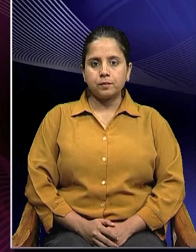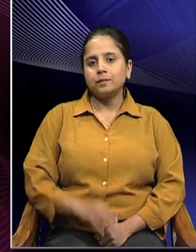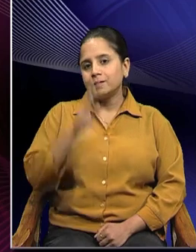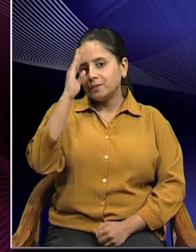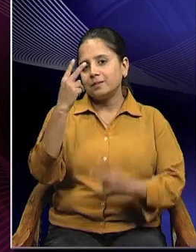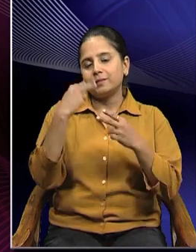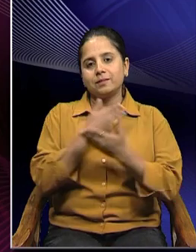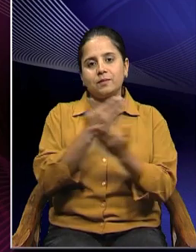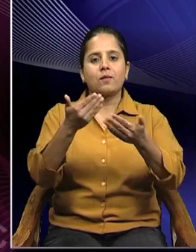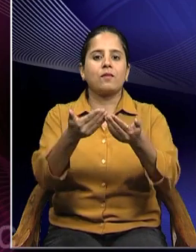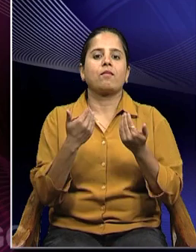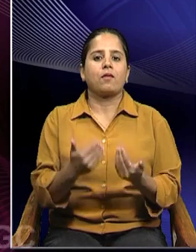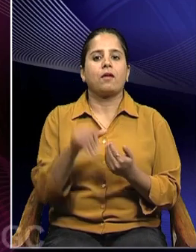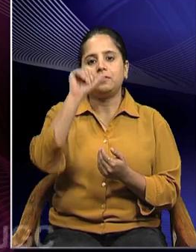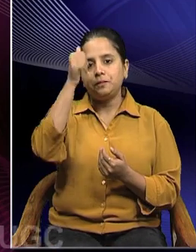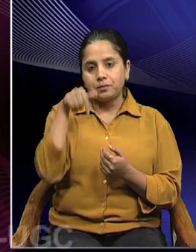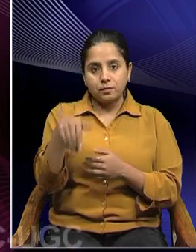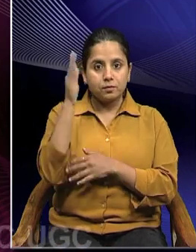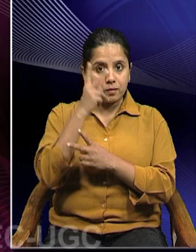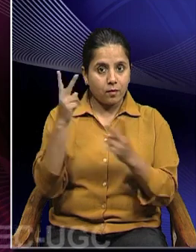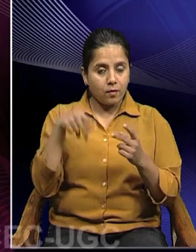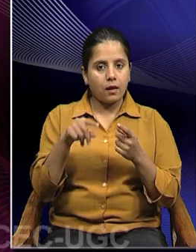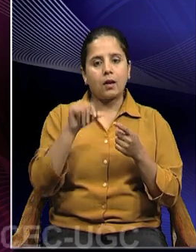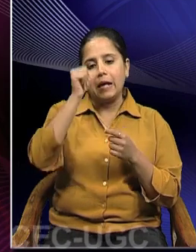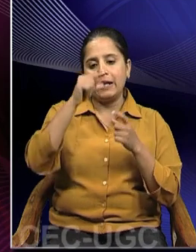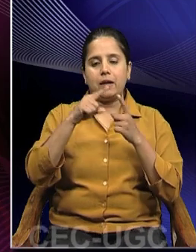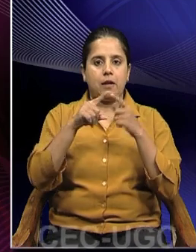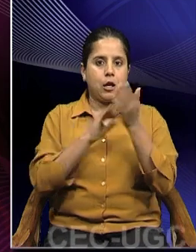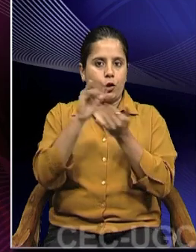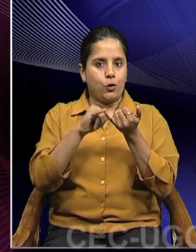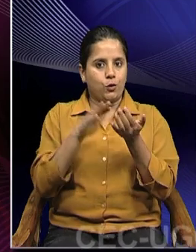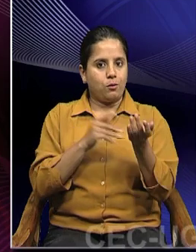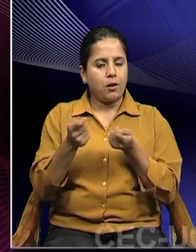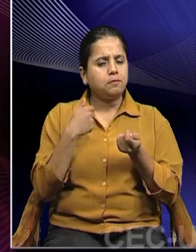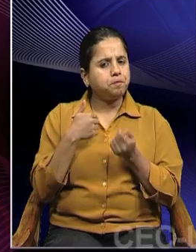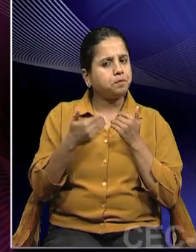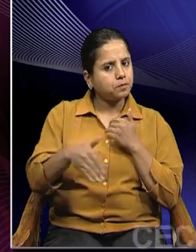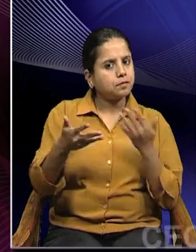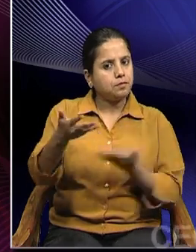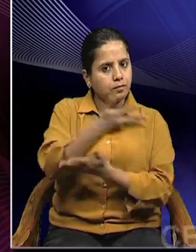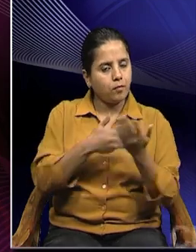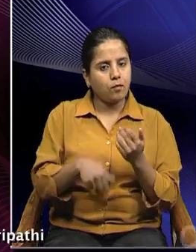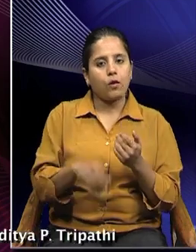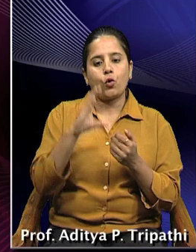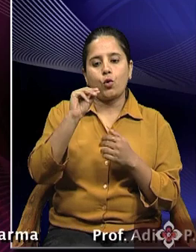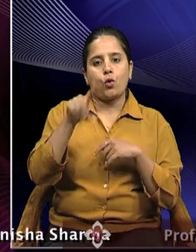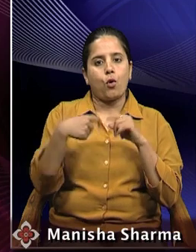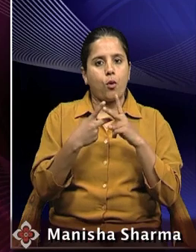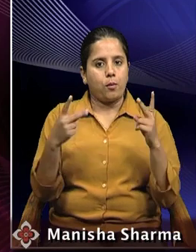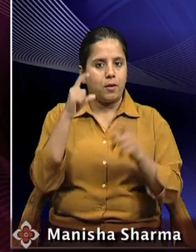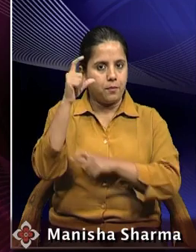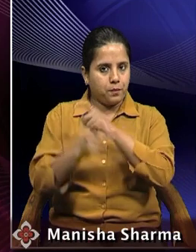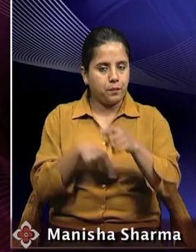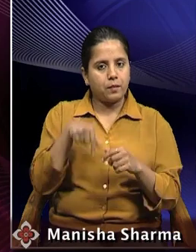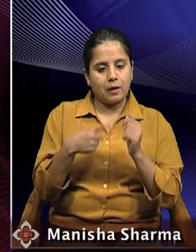Hello viewers, welcome to our lecture series on Indian ethos in management. We are going to continue our discussion on the topic of corporate rhymes. This is going to be